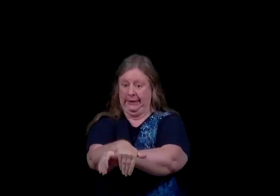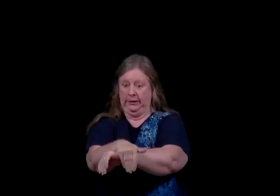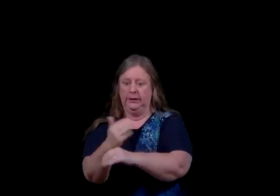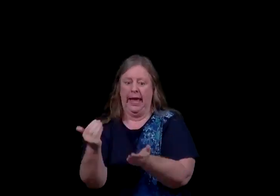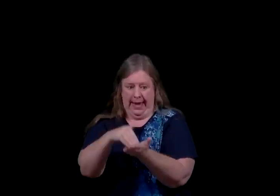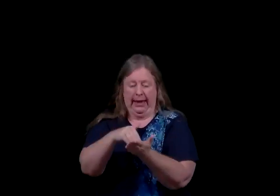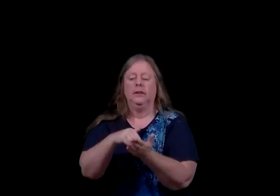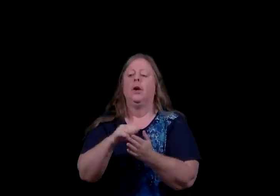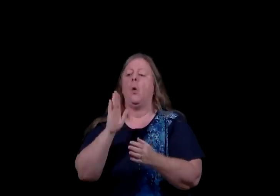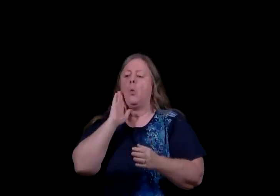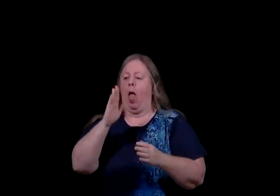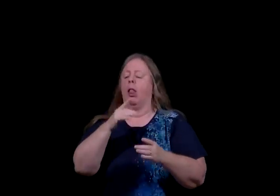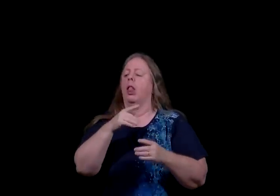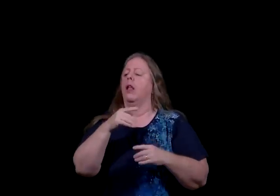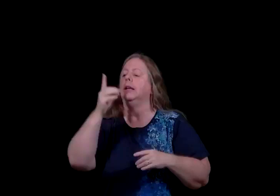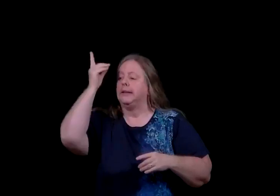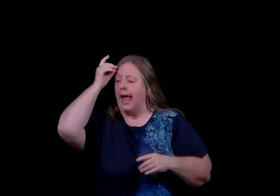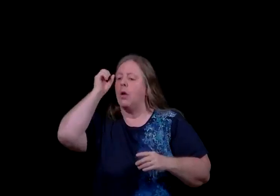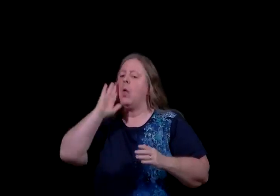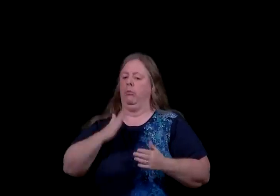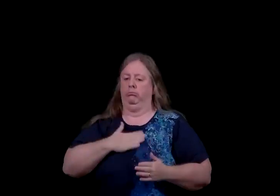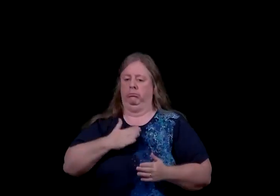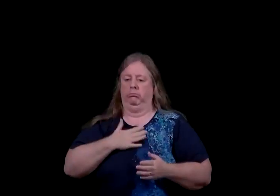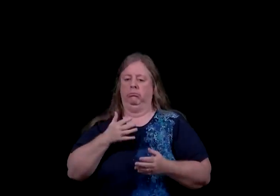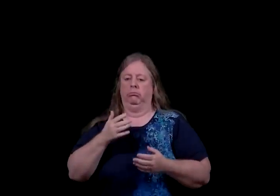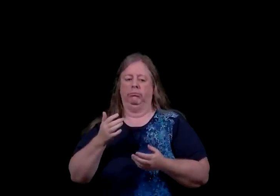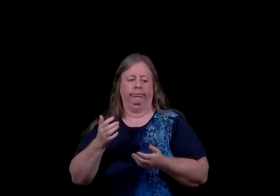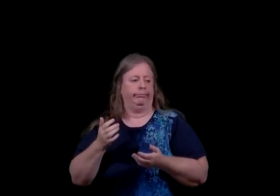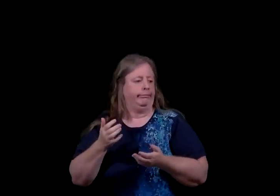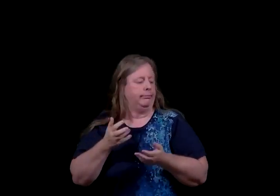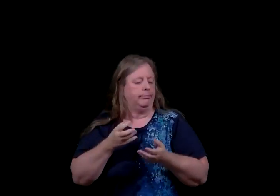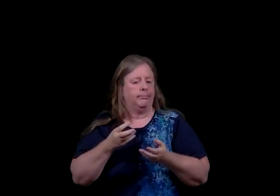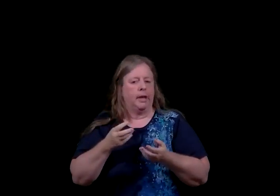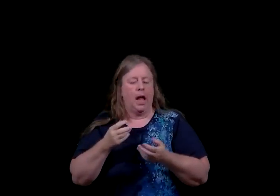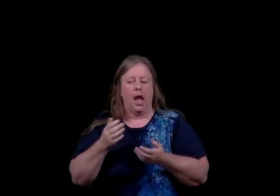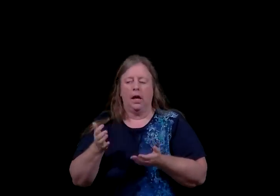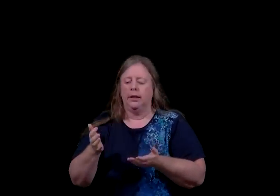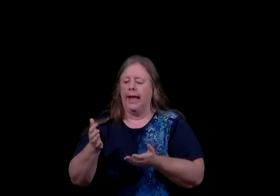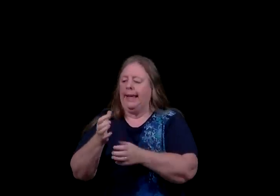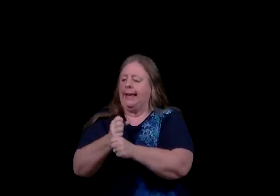we're going to have a game night here. And she'll be happy to